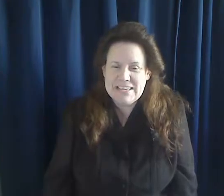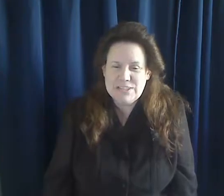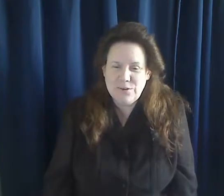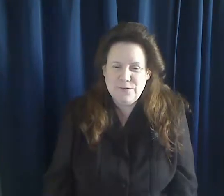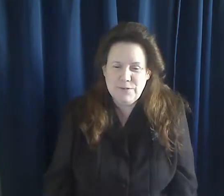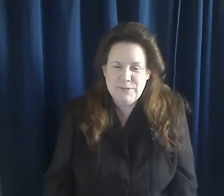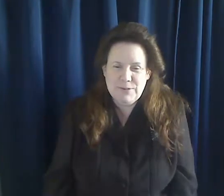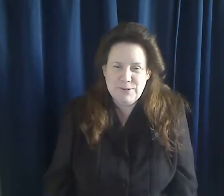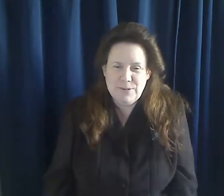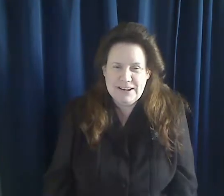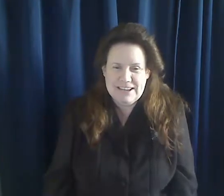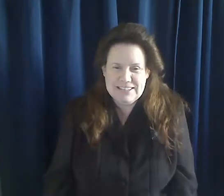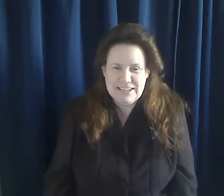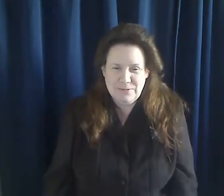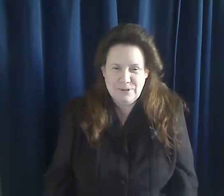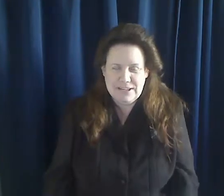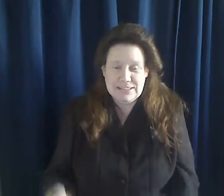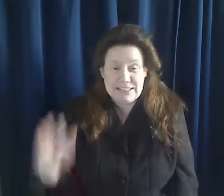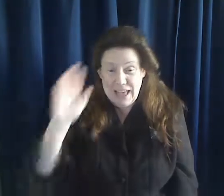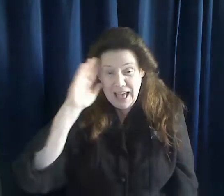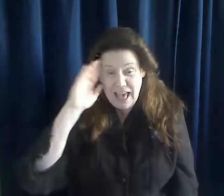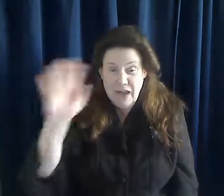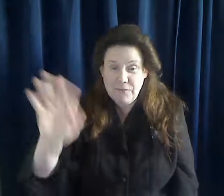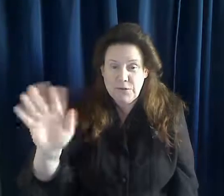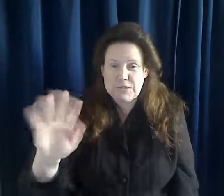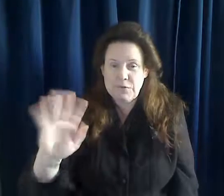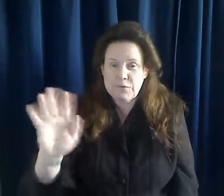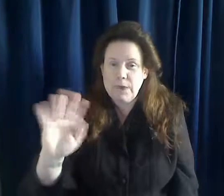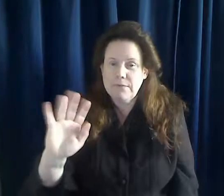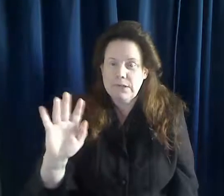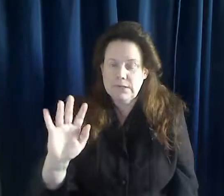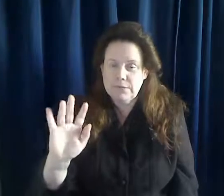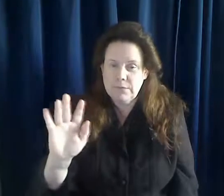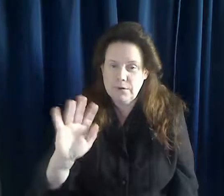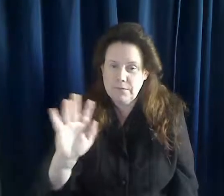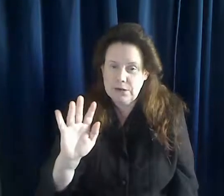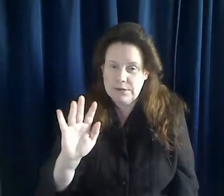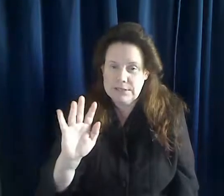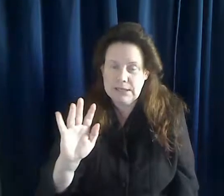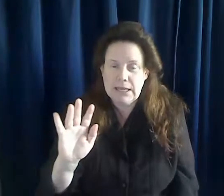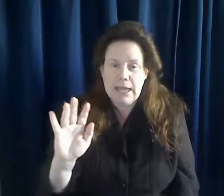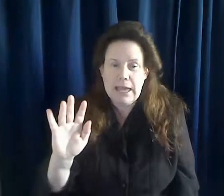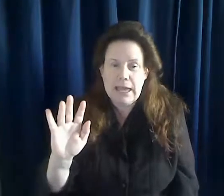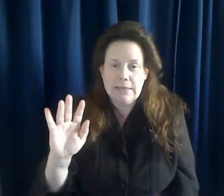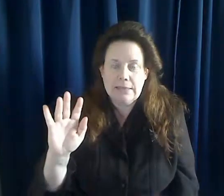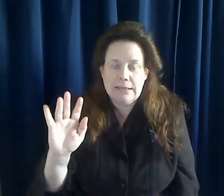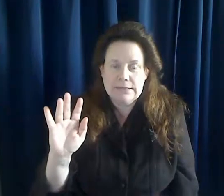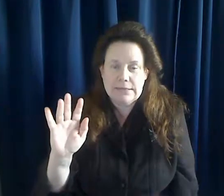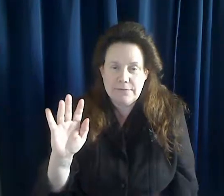So for review, what I said was, first I was waving a little bit more vigorously, and in deaf